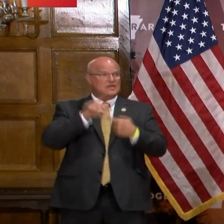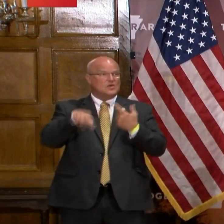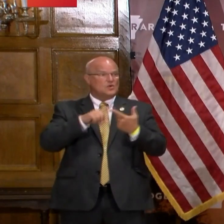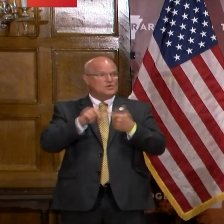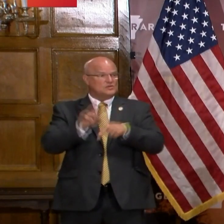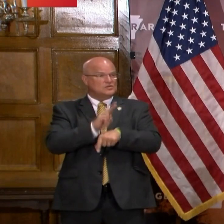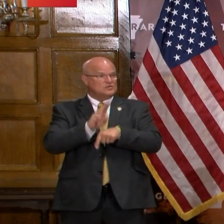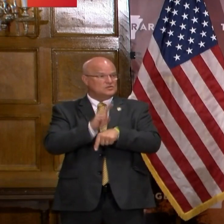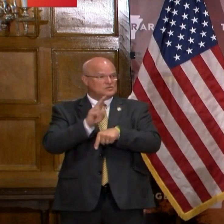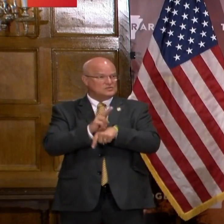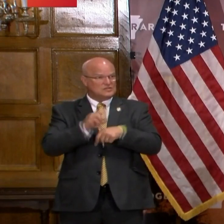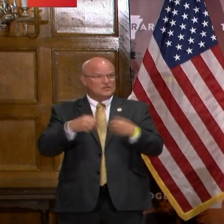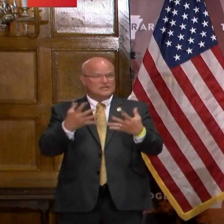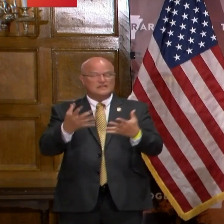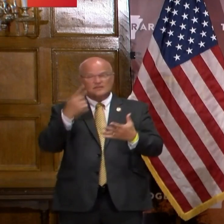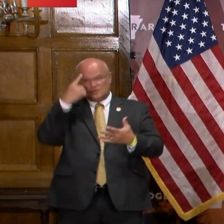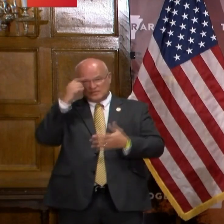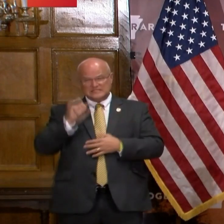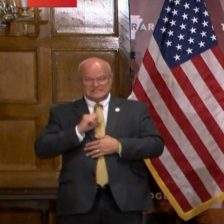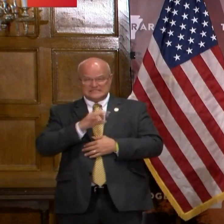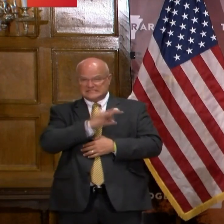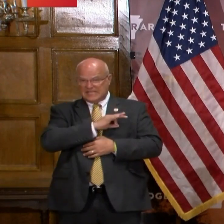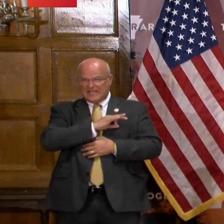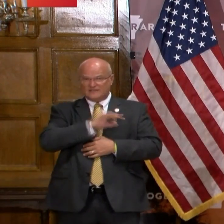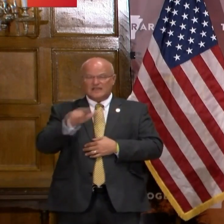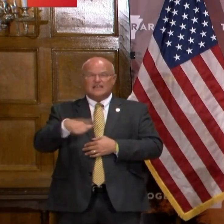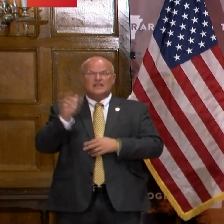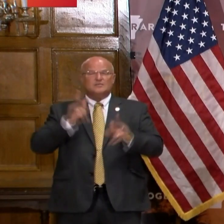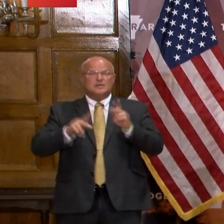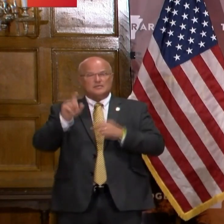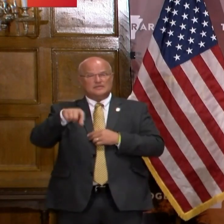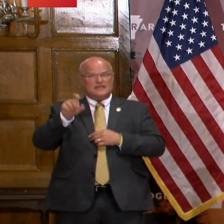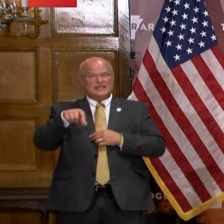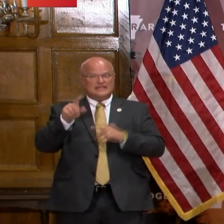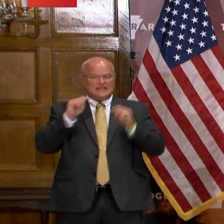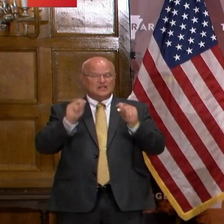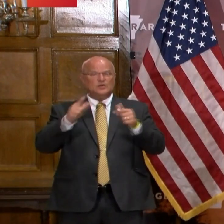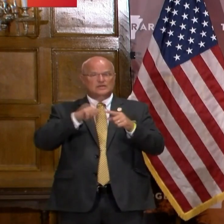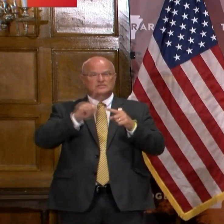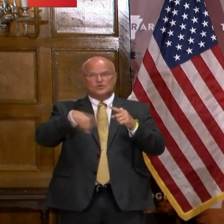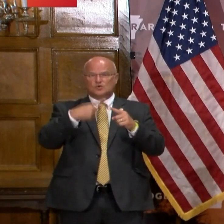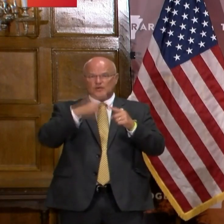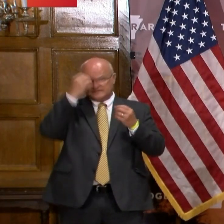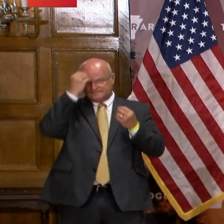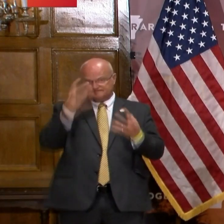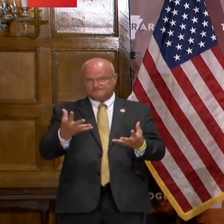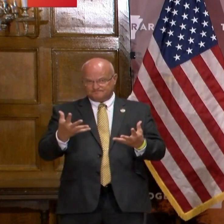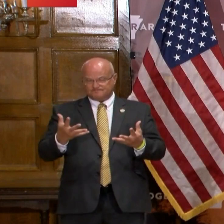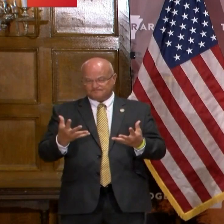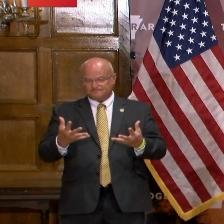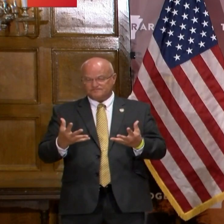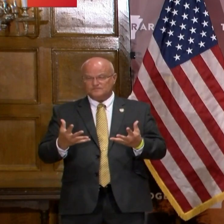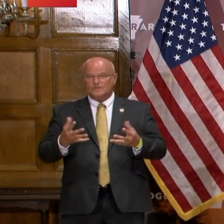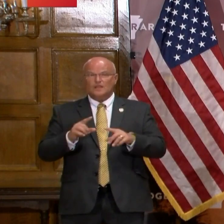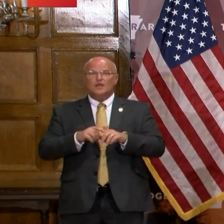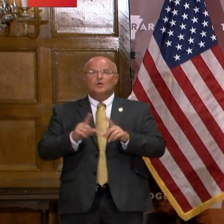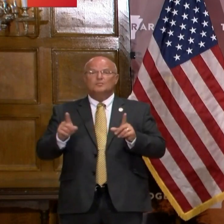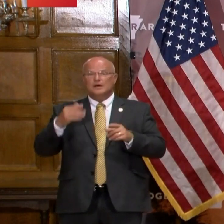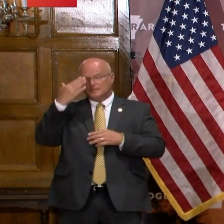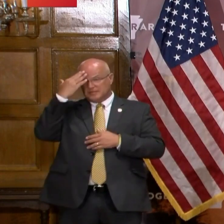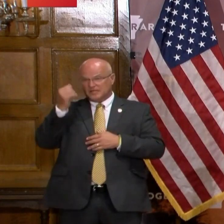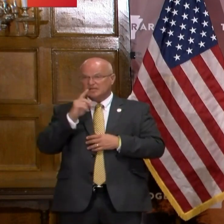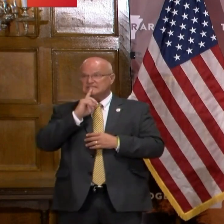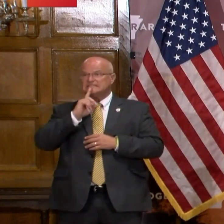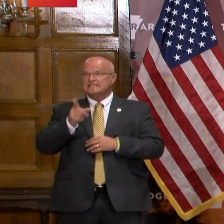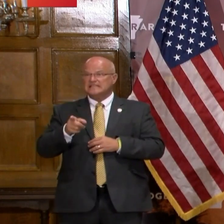you're utilizing or giving it to staff and others that need that quick information. But because